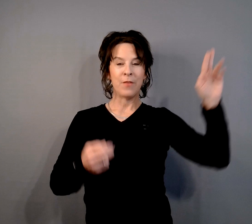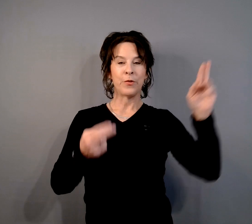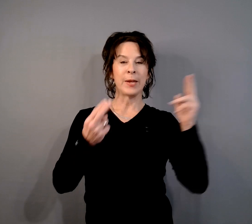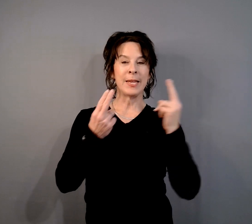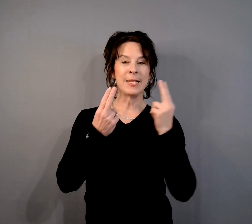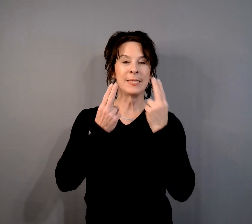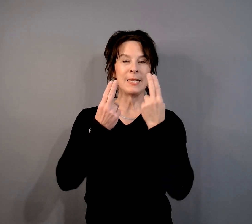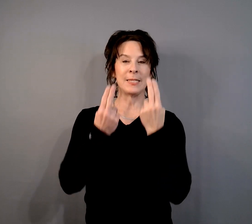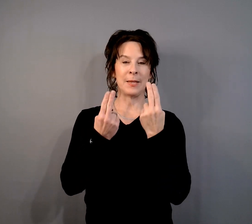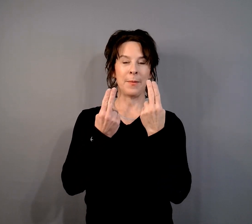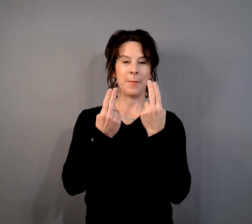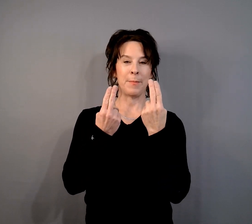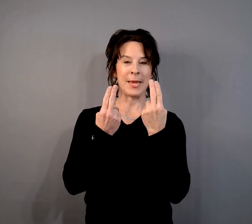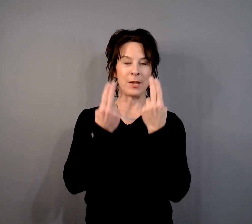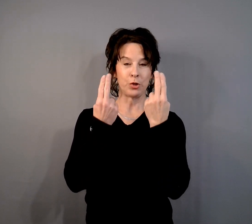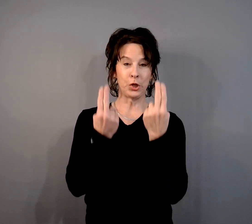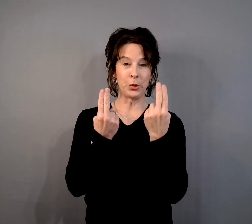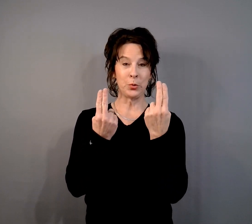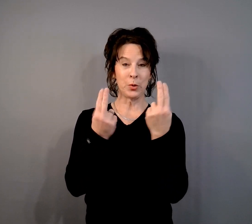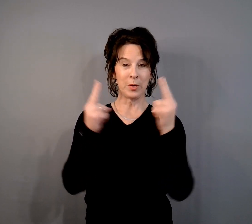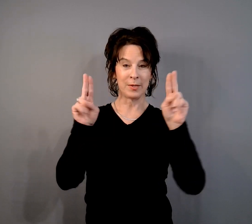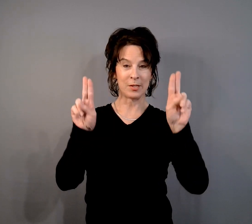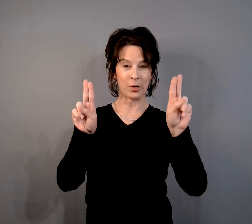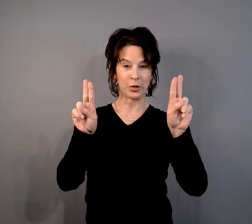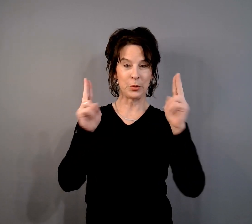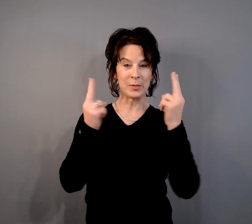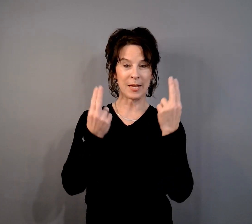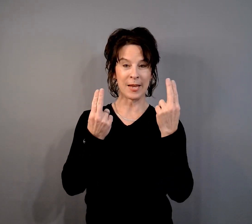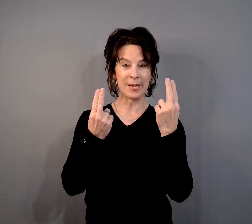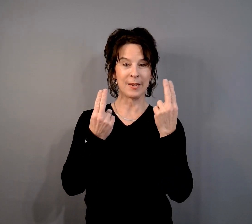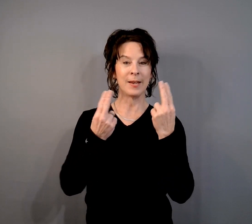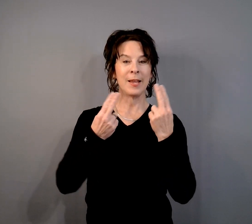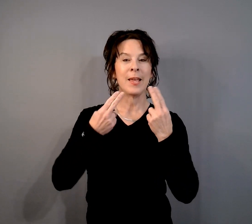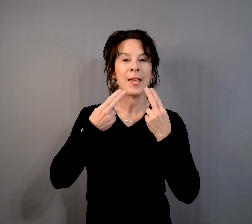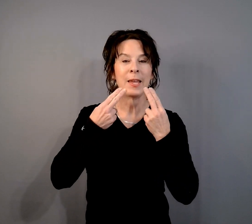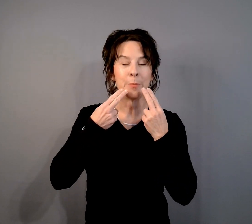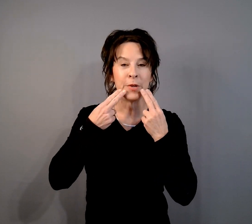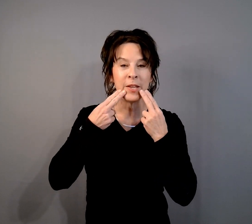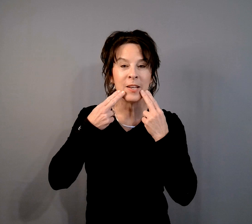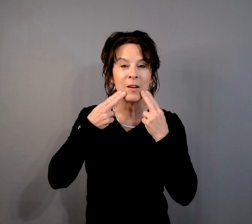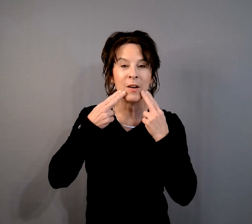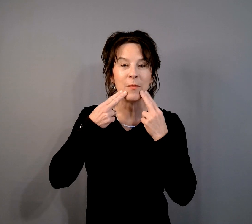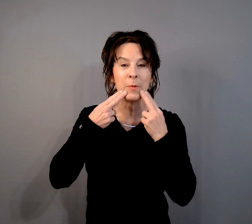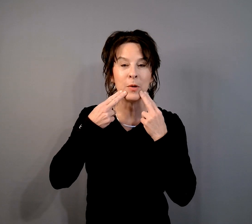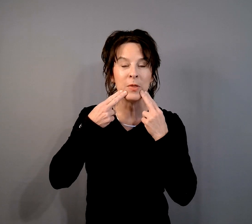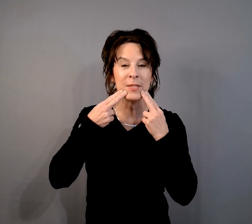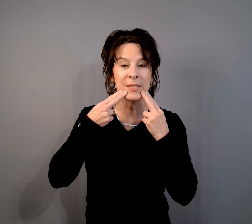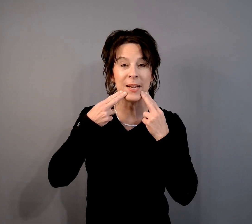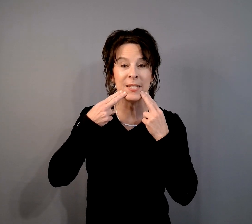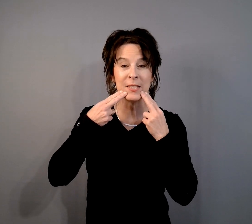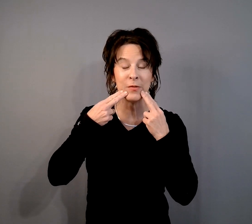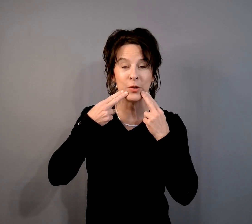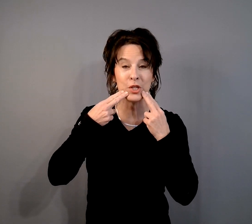For innocence, make U, this is our U sign, and put it on both sides of your